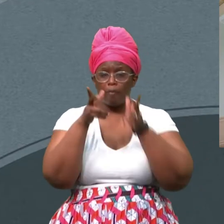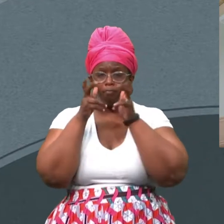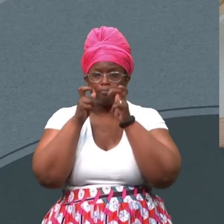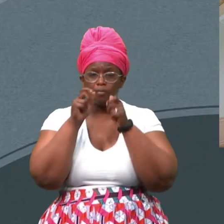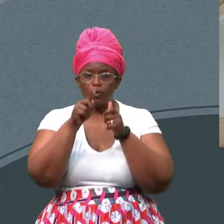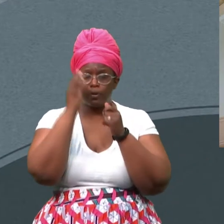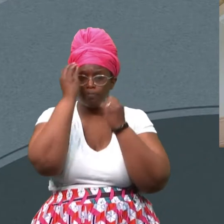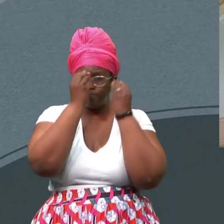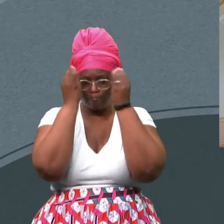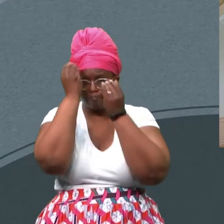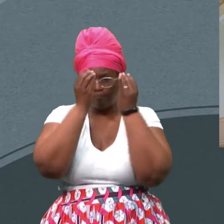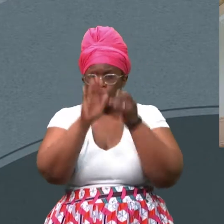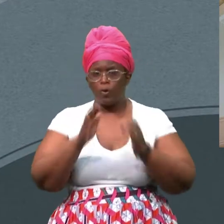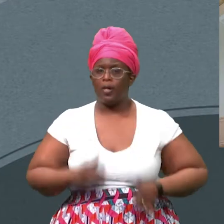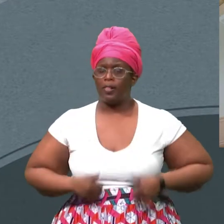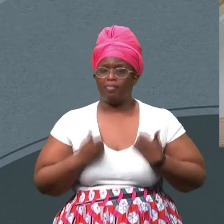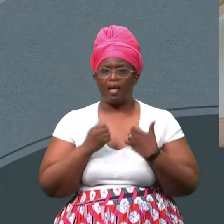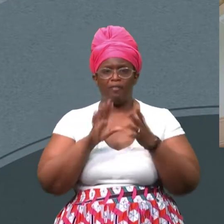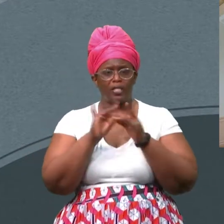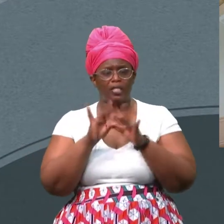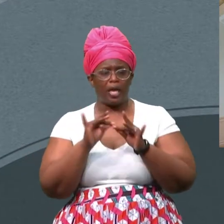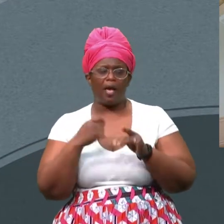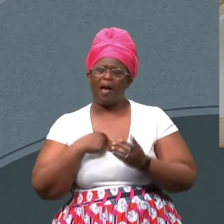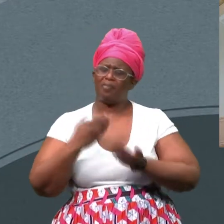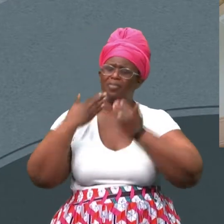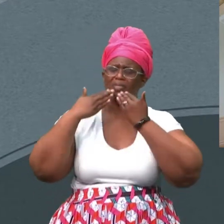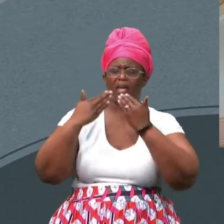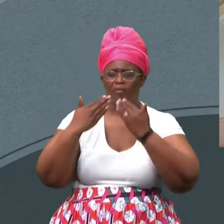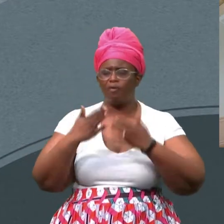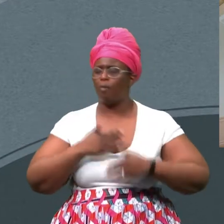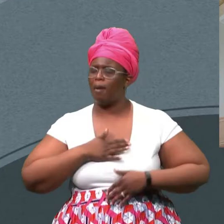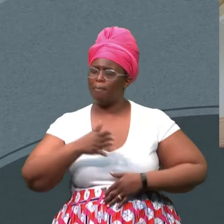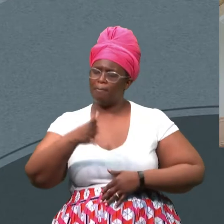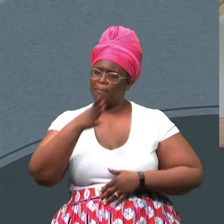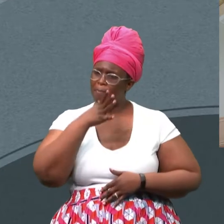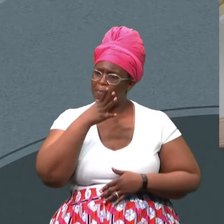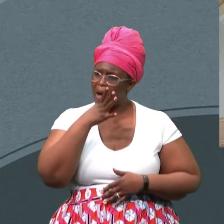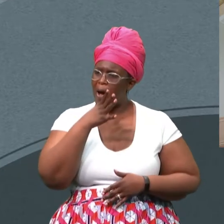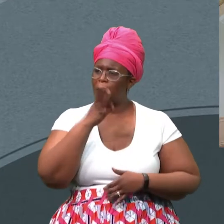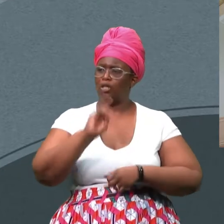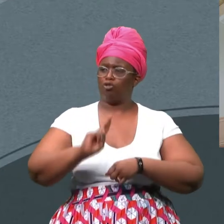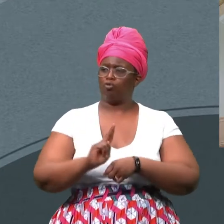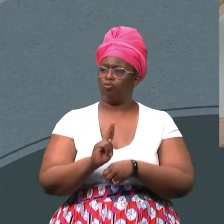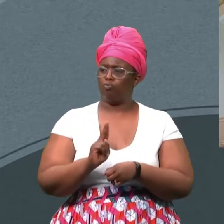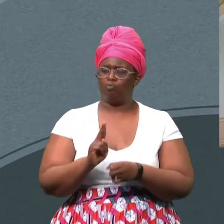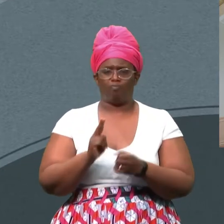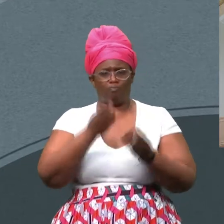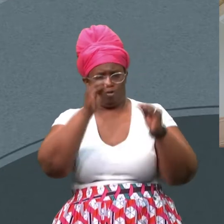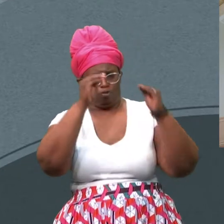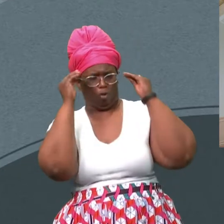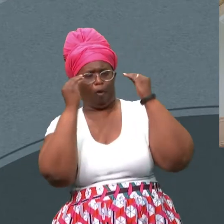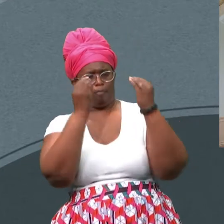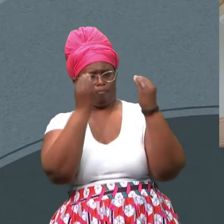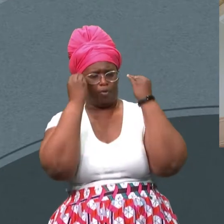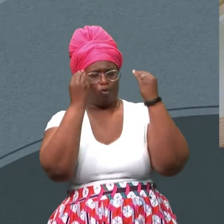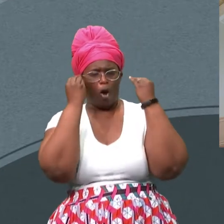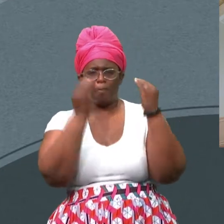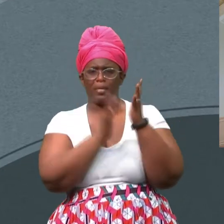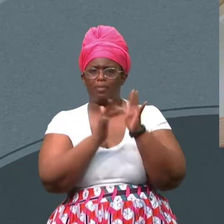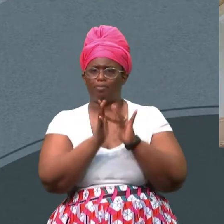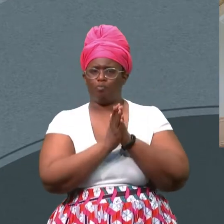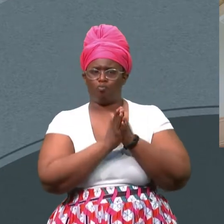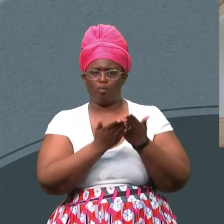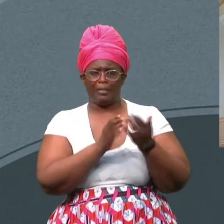over your life and say, I'm so thankful that I had a mama that used the word on me, a mama that came into